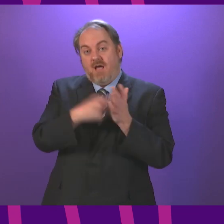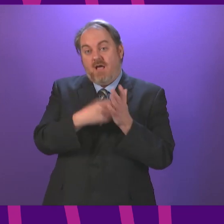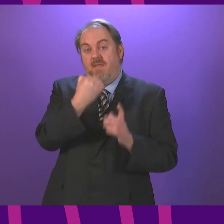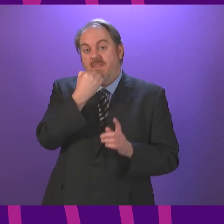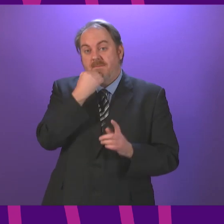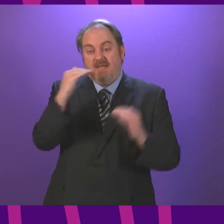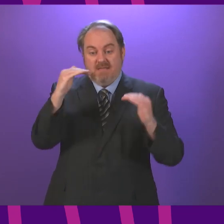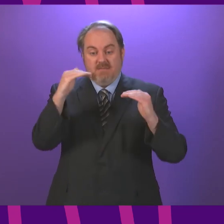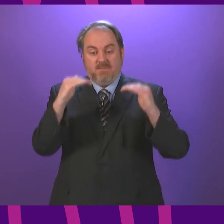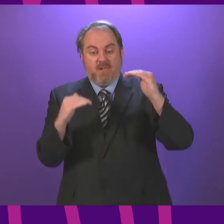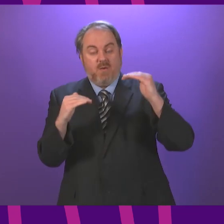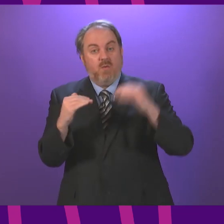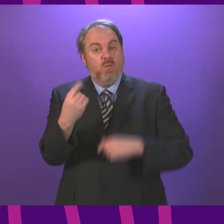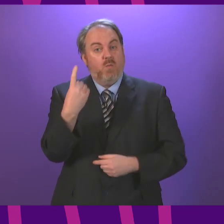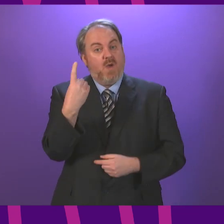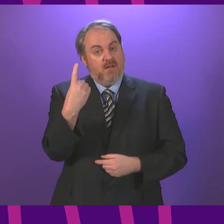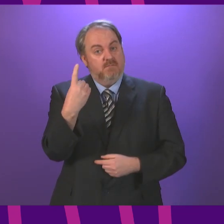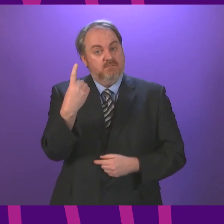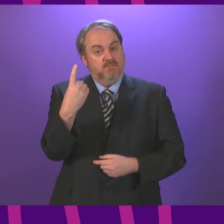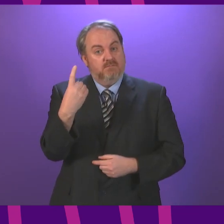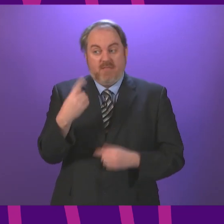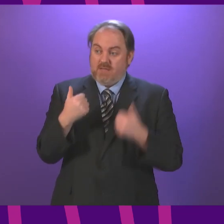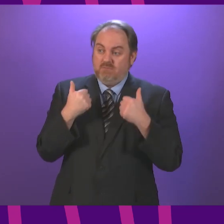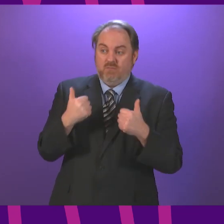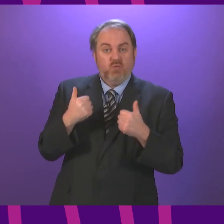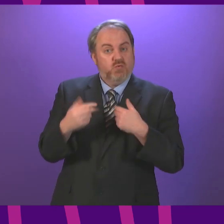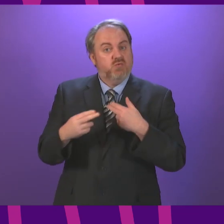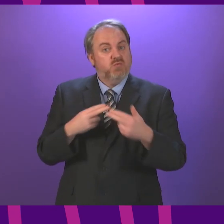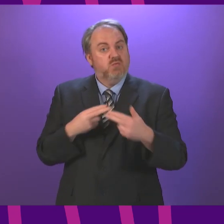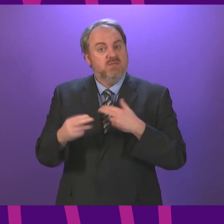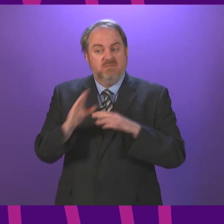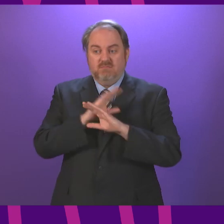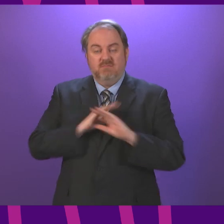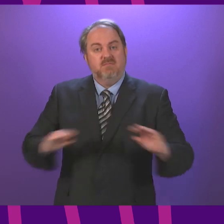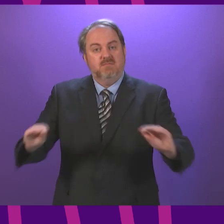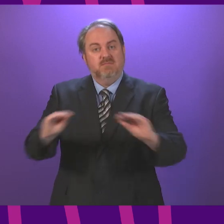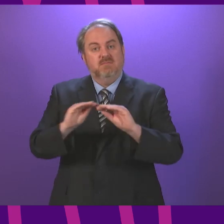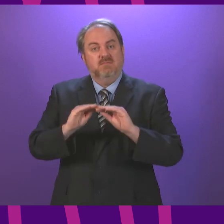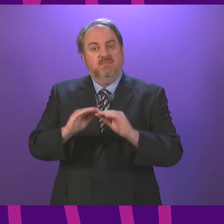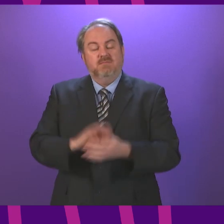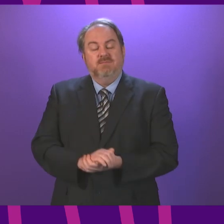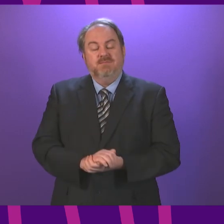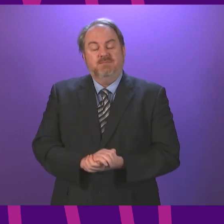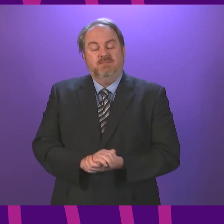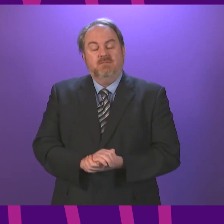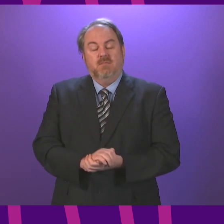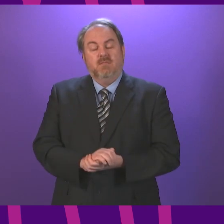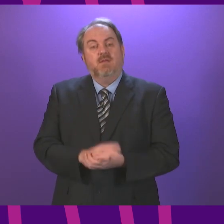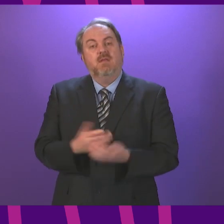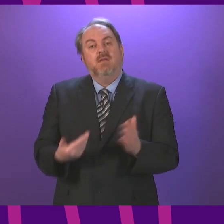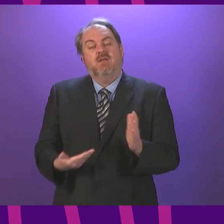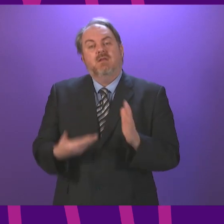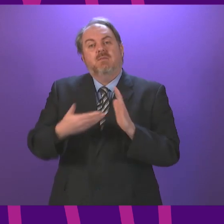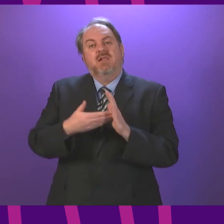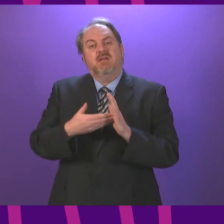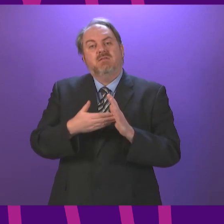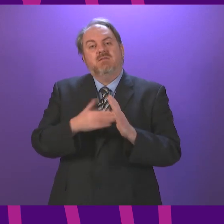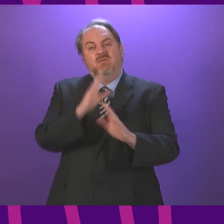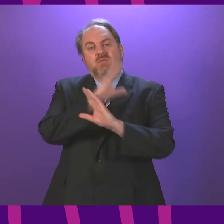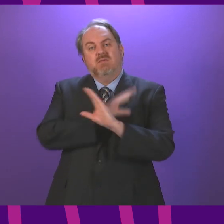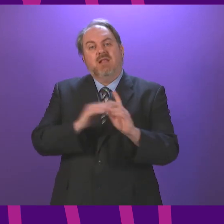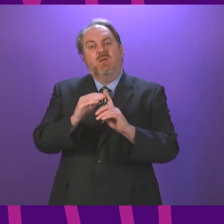below 1, and that reflects the positive trends that we can all see in the daily figures right now. I will also just give a quick update